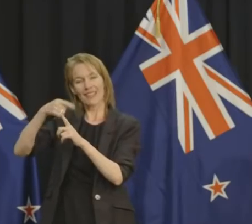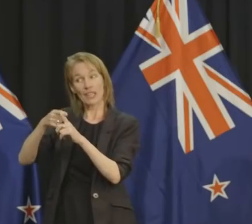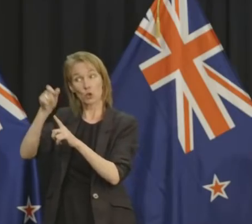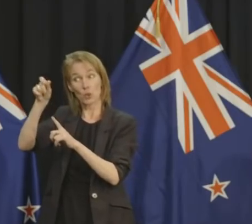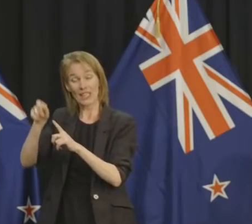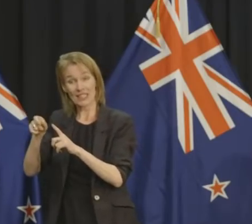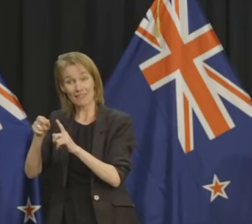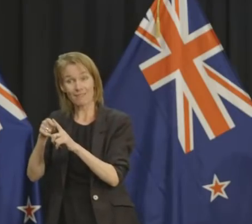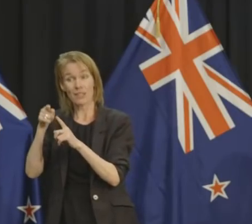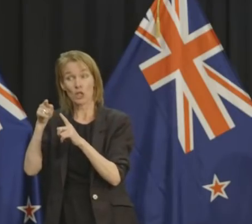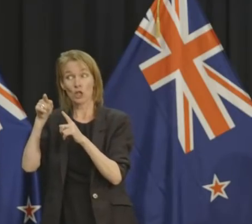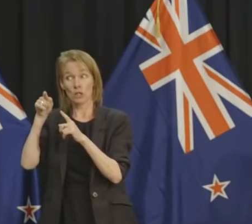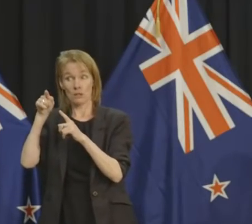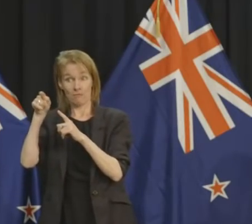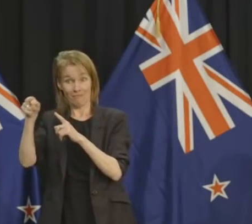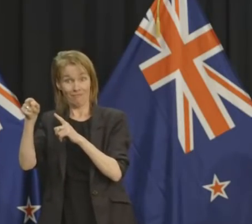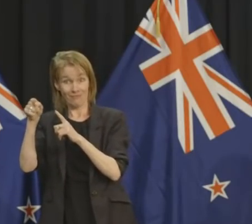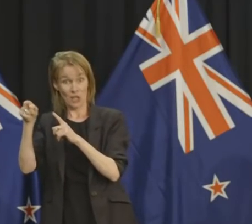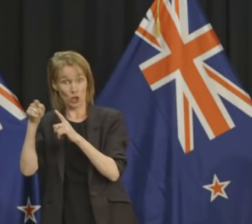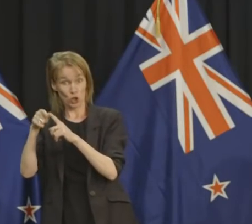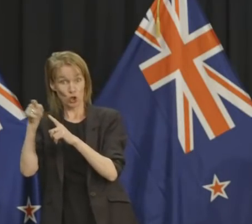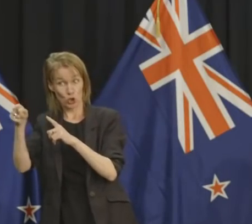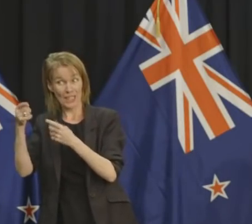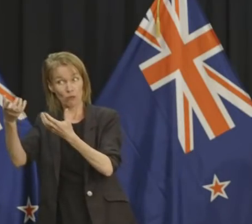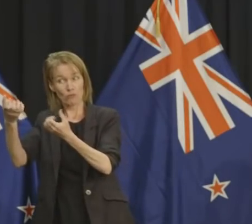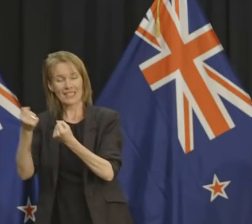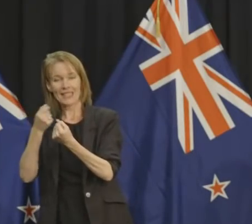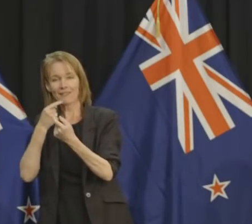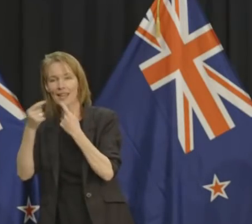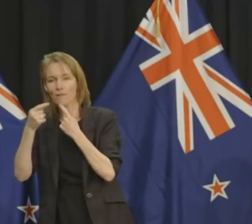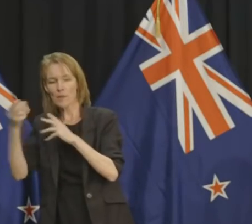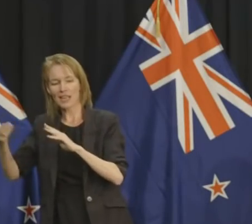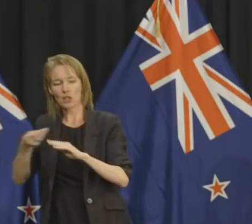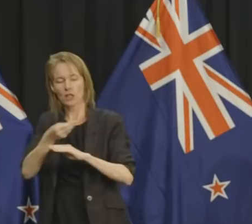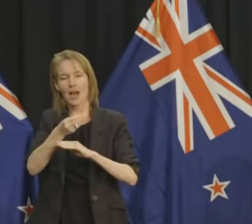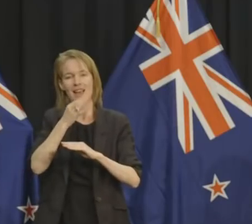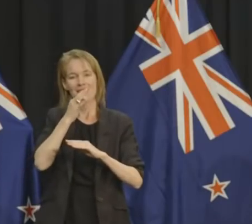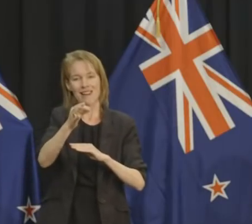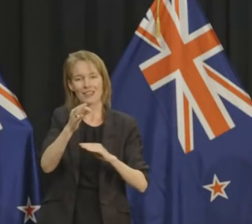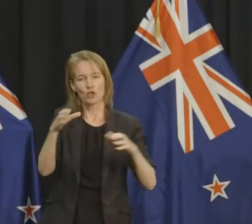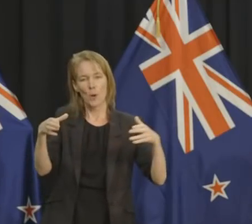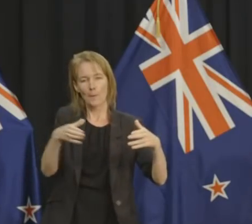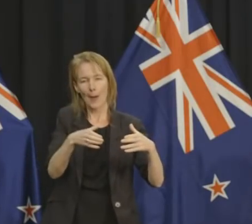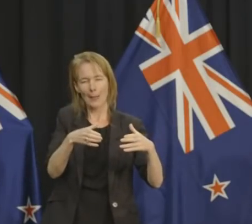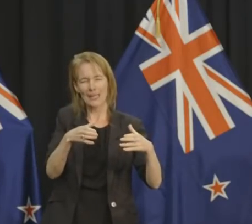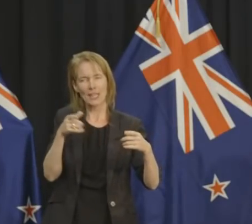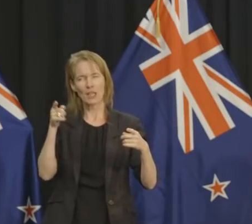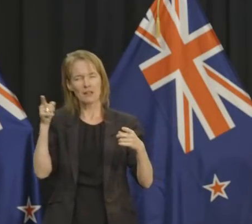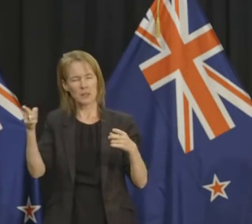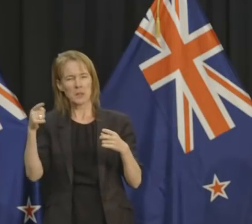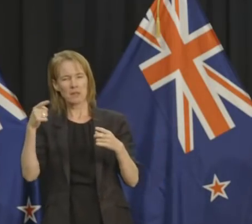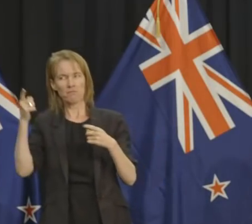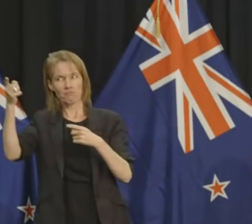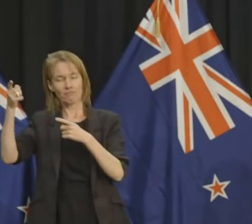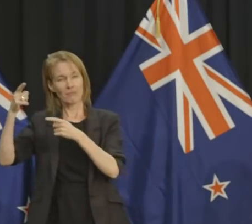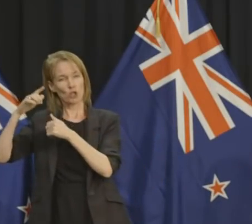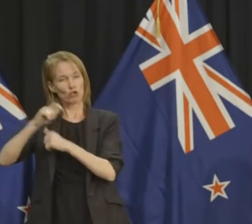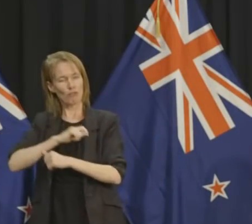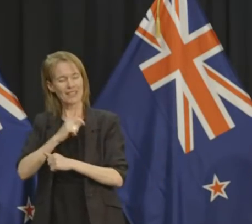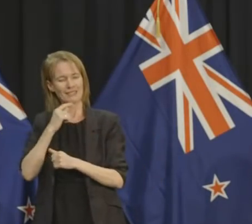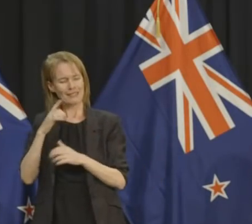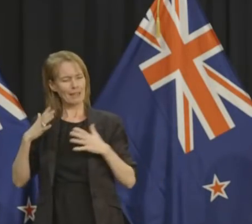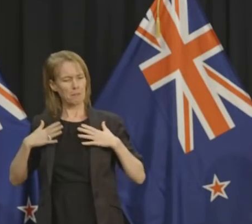she received the information in her capacity. That's one of the reasons why the investigation is obviously going to be continuing. We do want to get to the bottom of exactly what happened